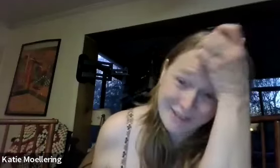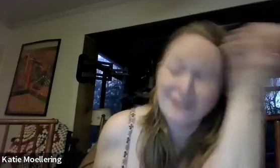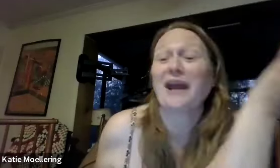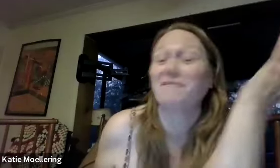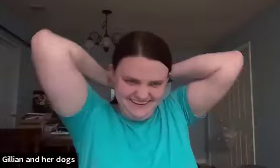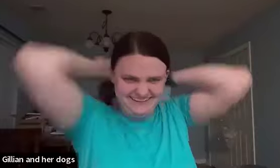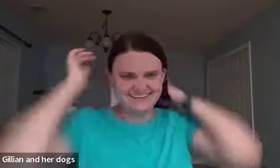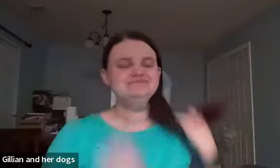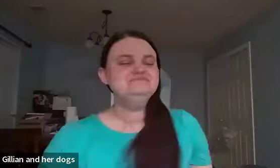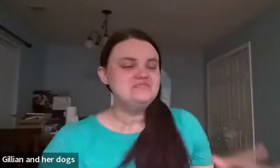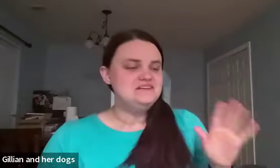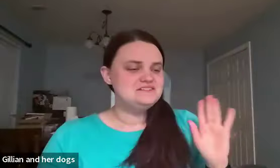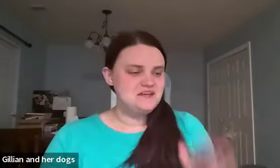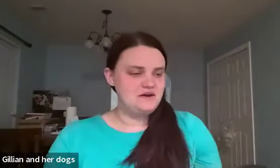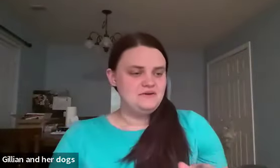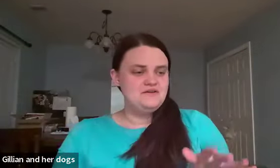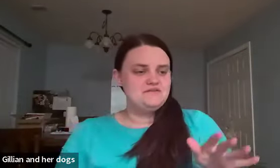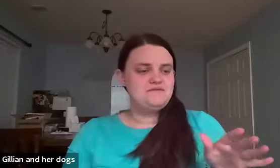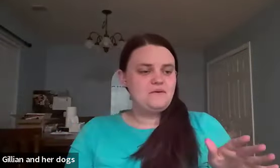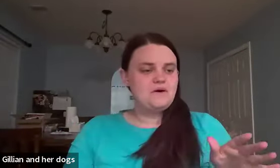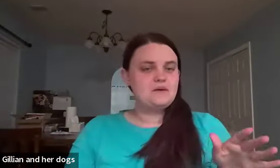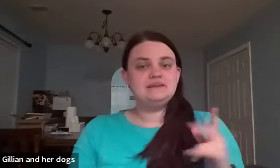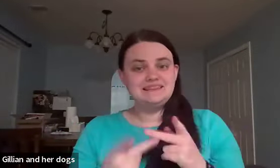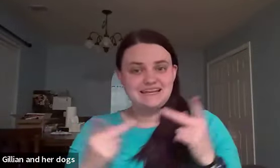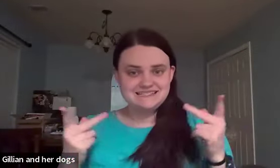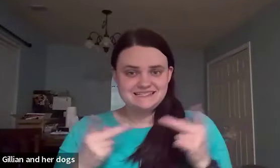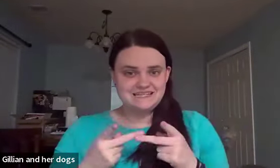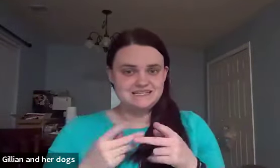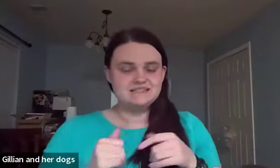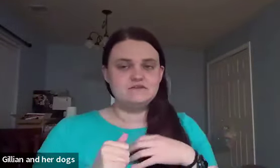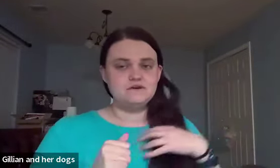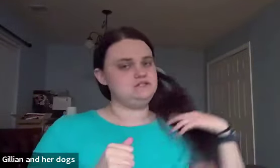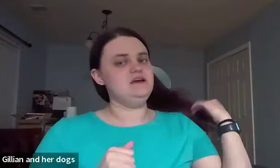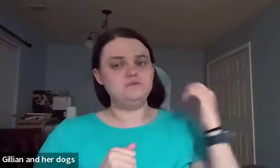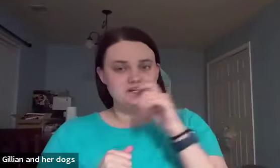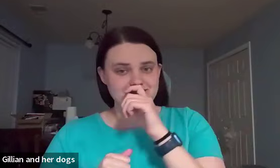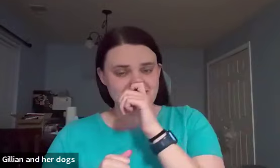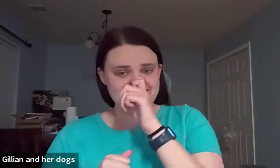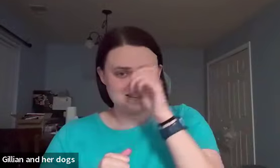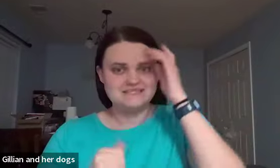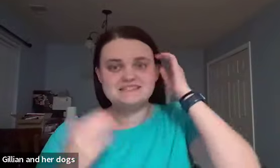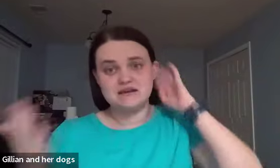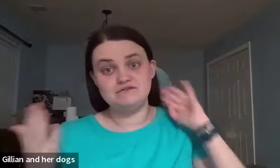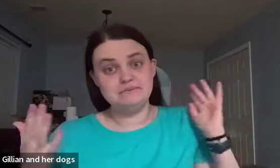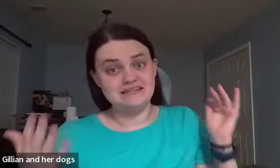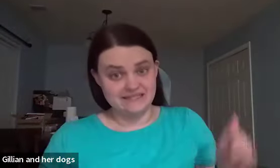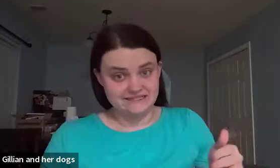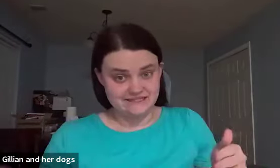there you go. So for places, the first sign we're gonna do obviously is the sign for